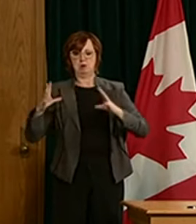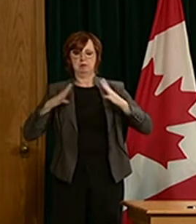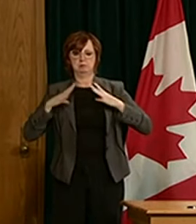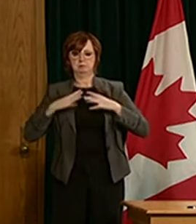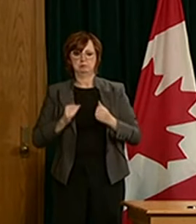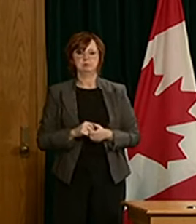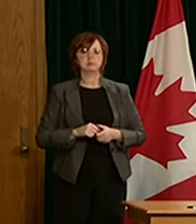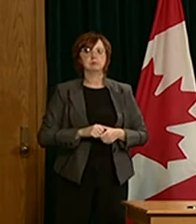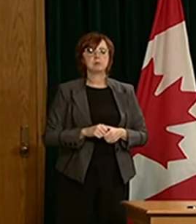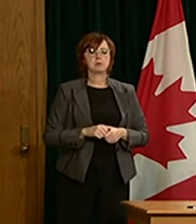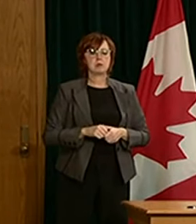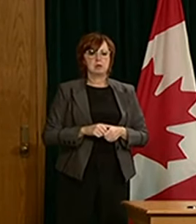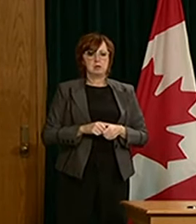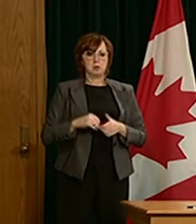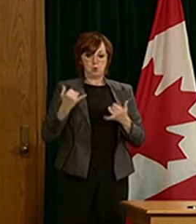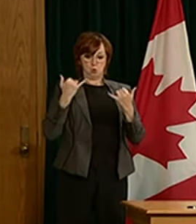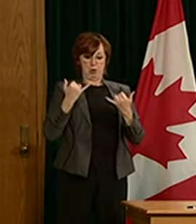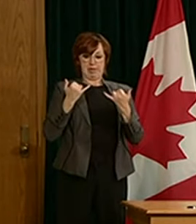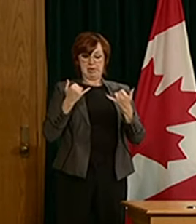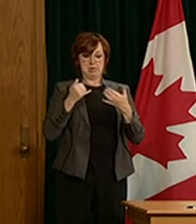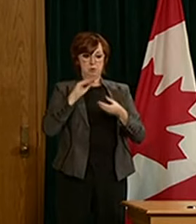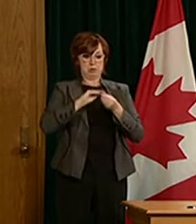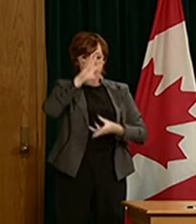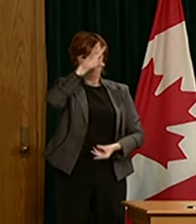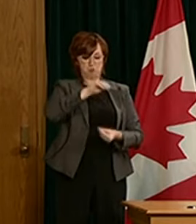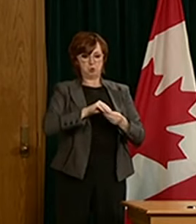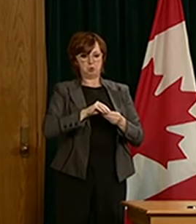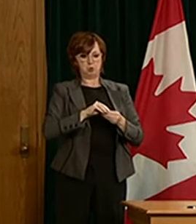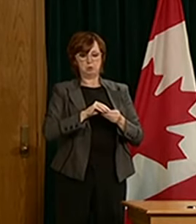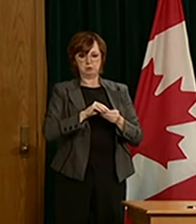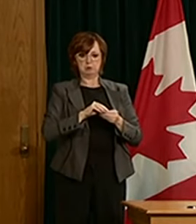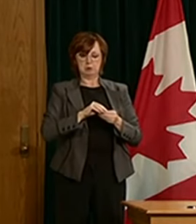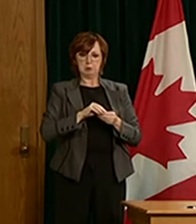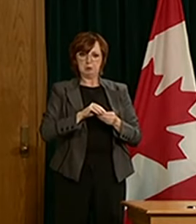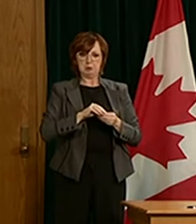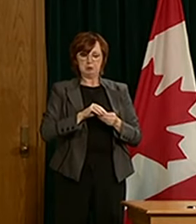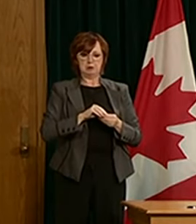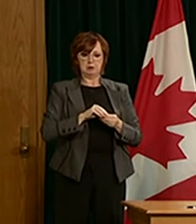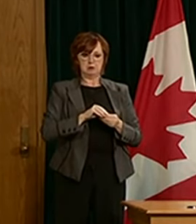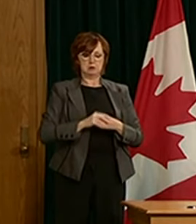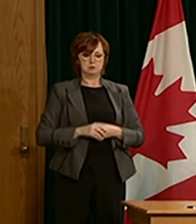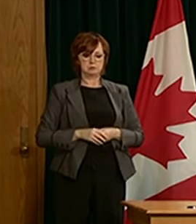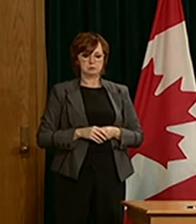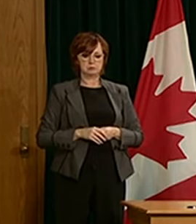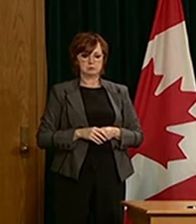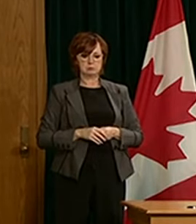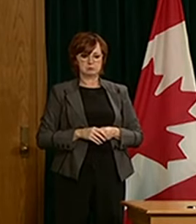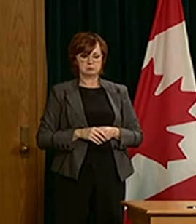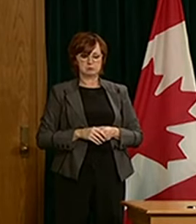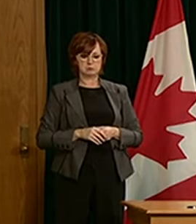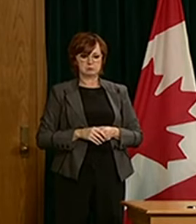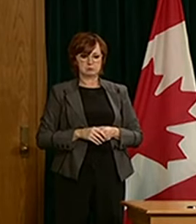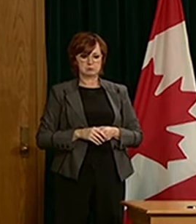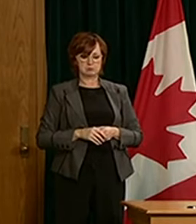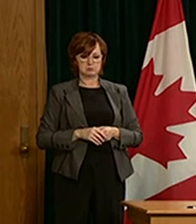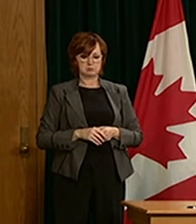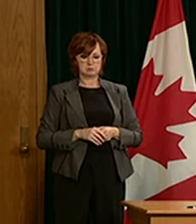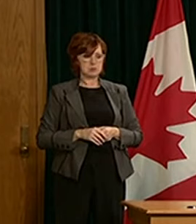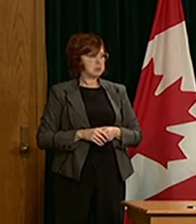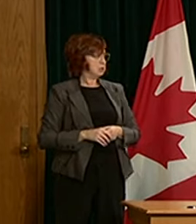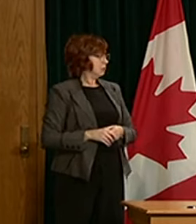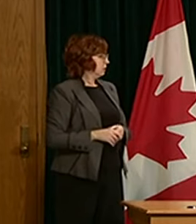Our current capacity has been significantly impacted by the service slowdown that has been applied across the province. And you